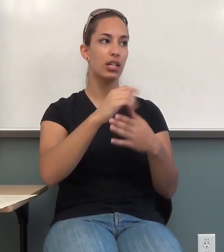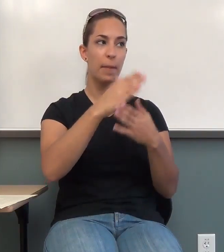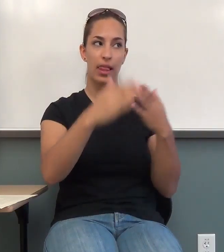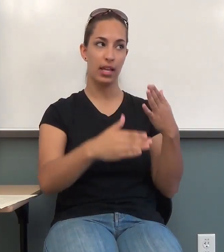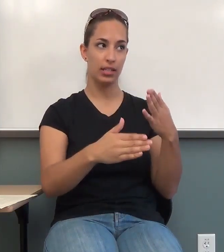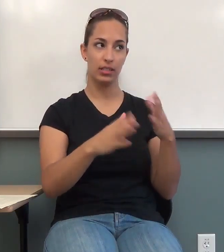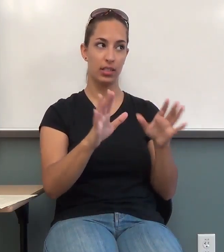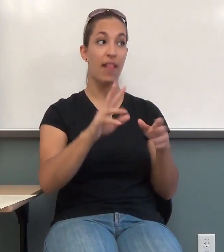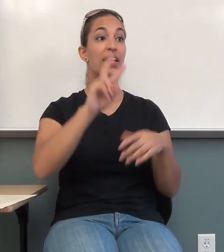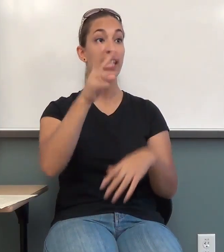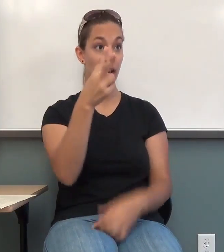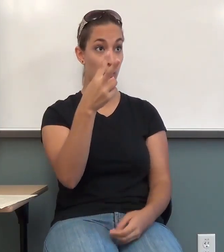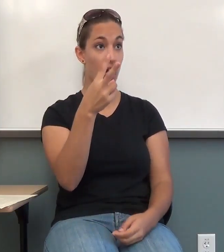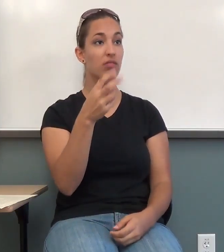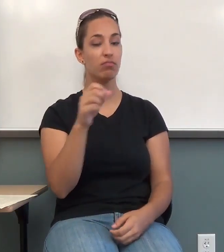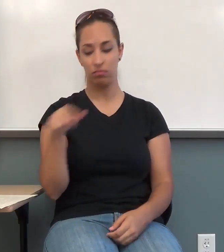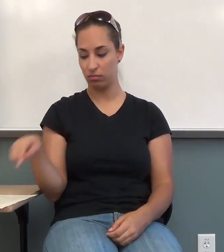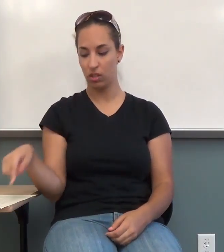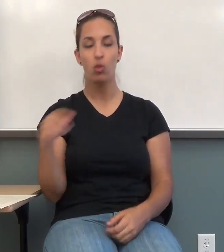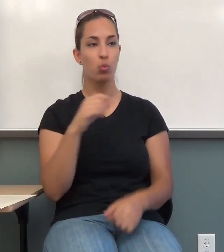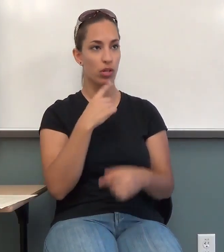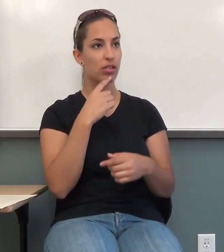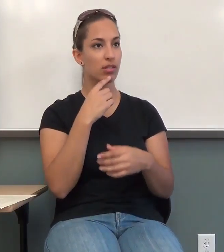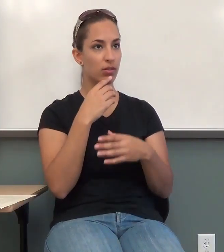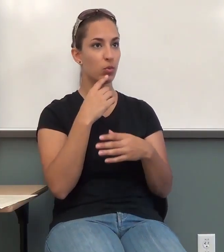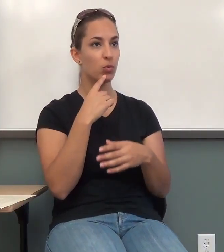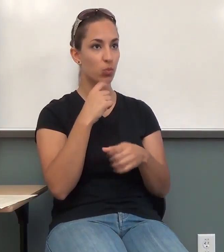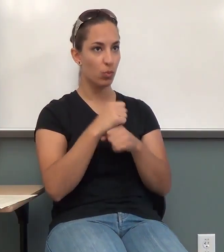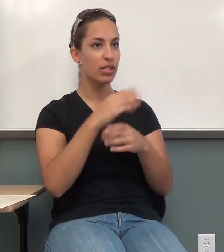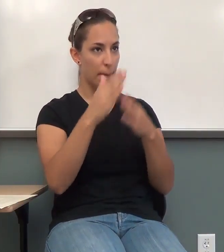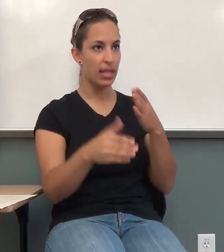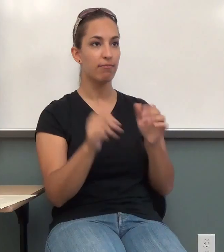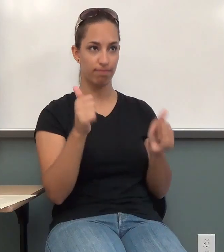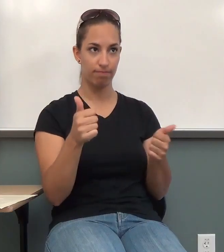Was complete. Elvis, you want to go ahead? Sorry. Okay. The rocking